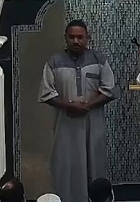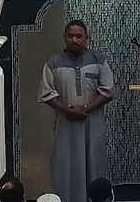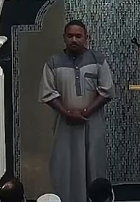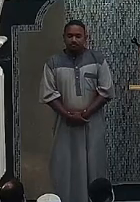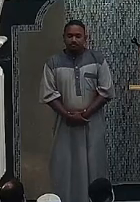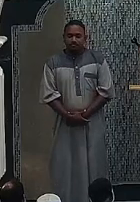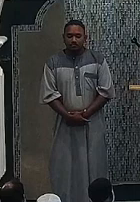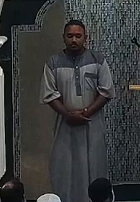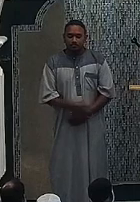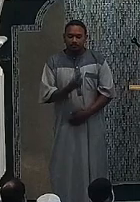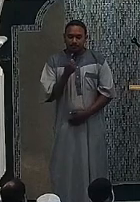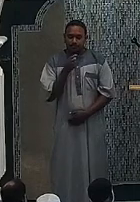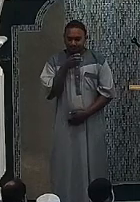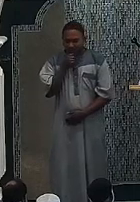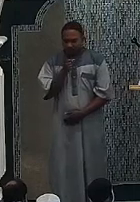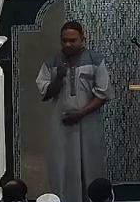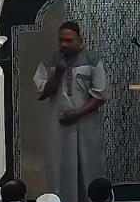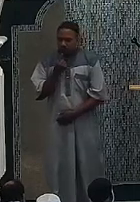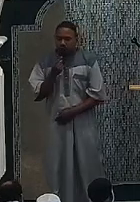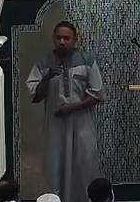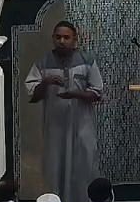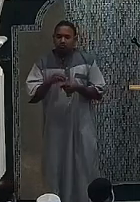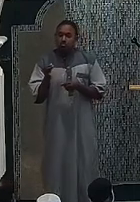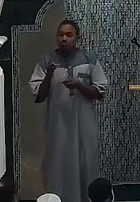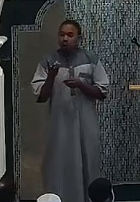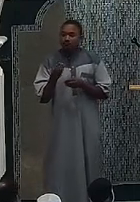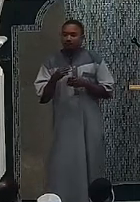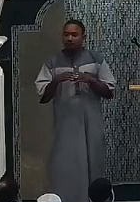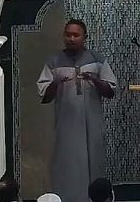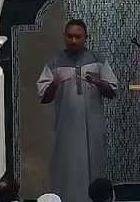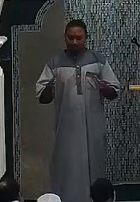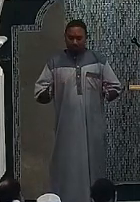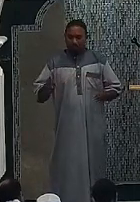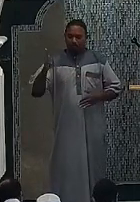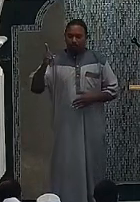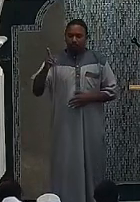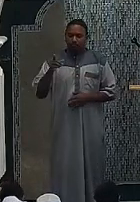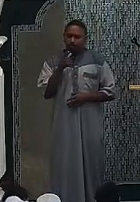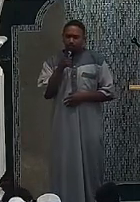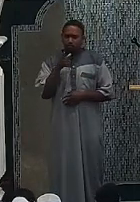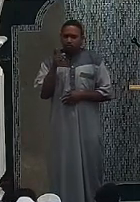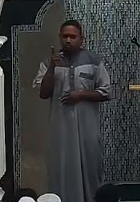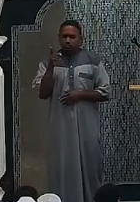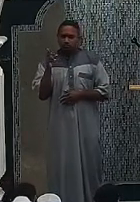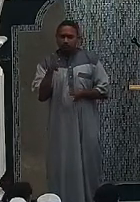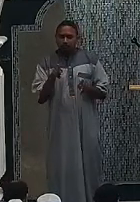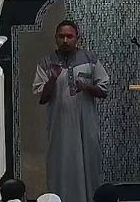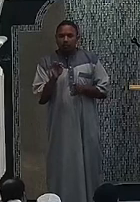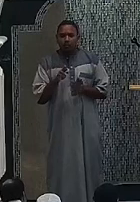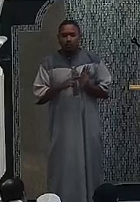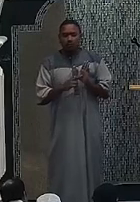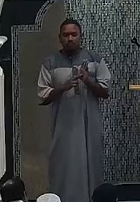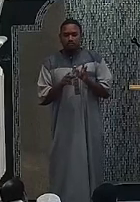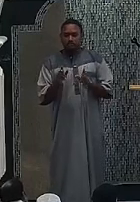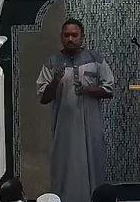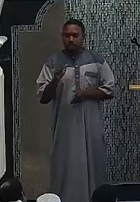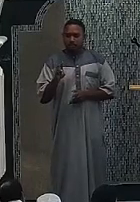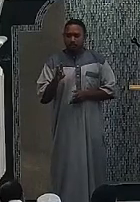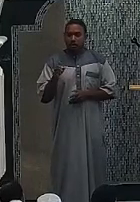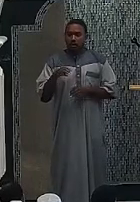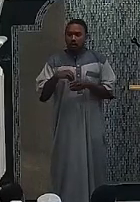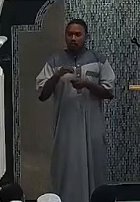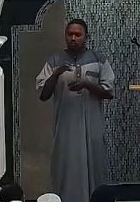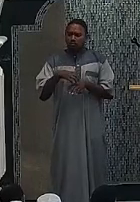talk to the Al-Wagaah representatives there and see how you can help. We also need people with skills, because the building that